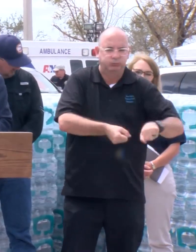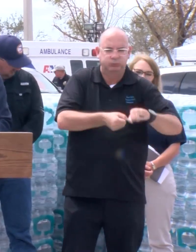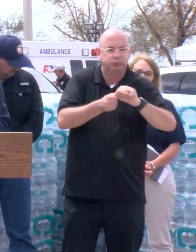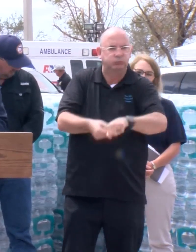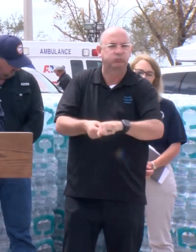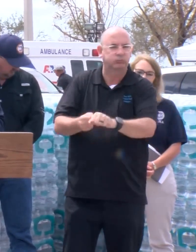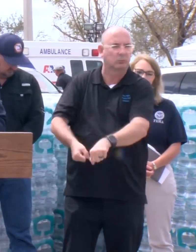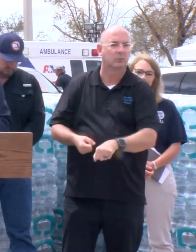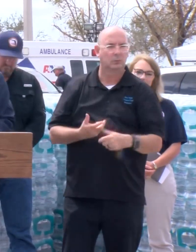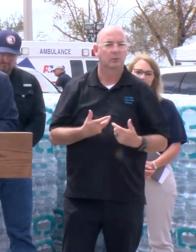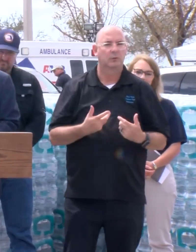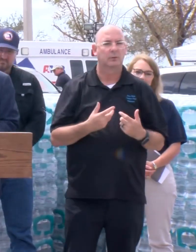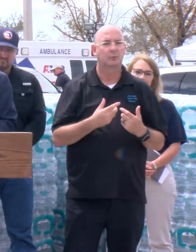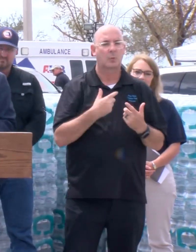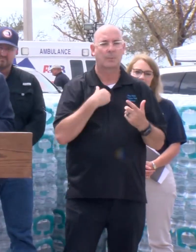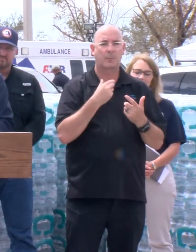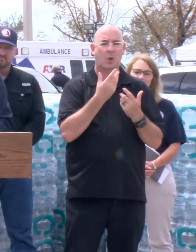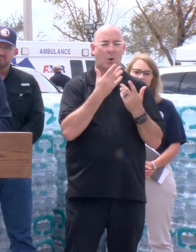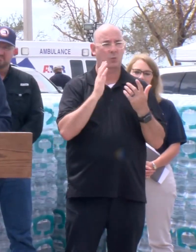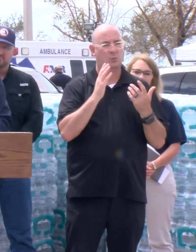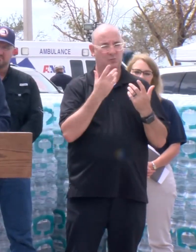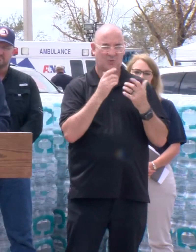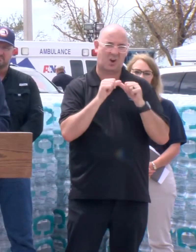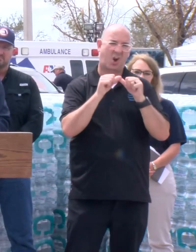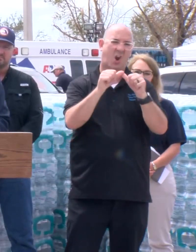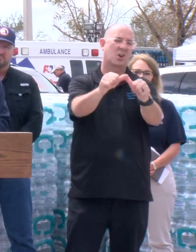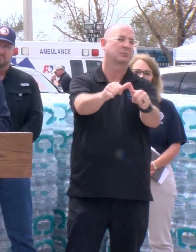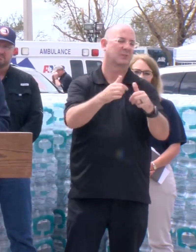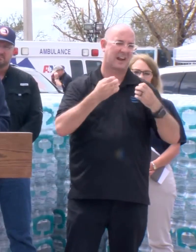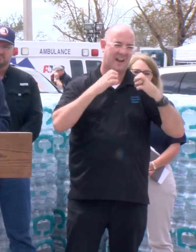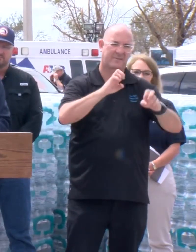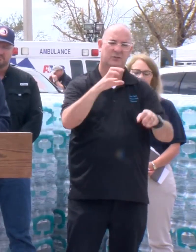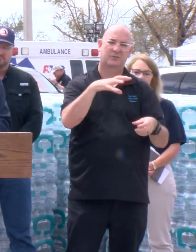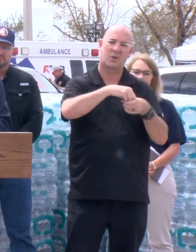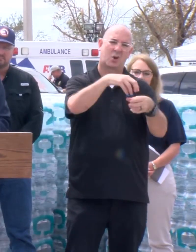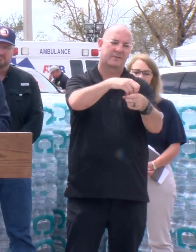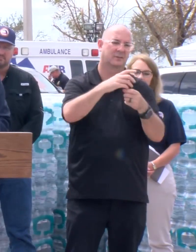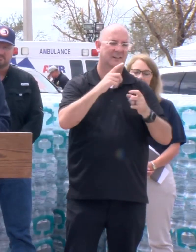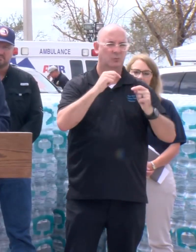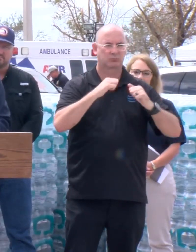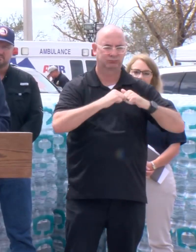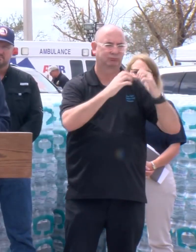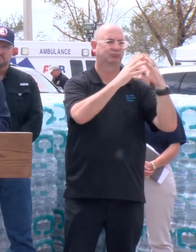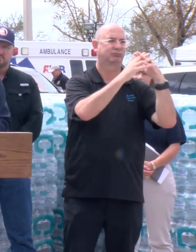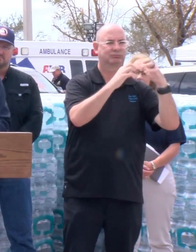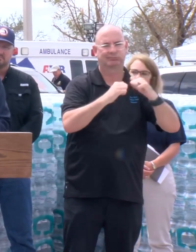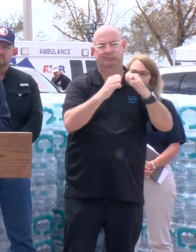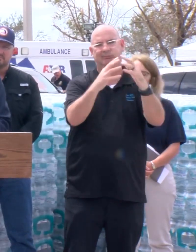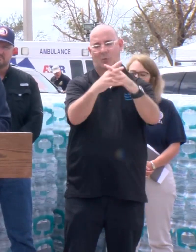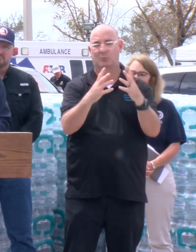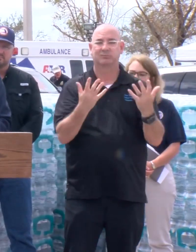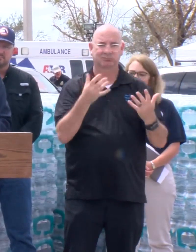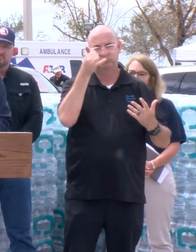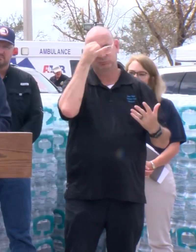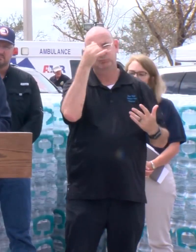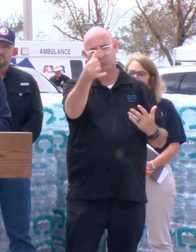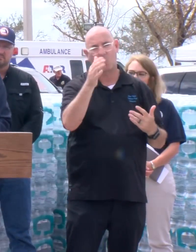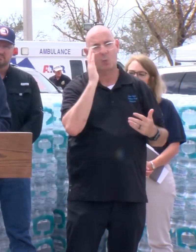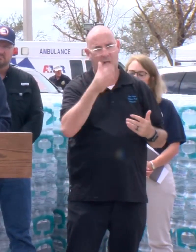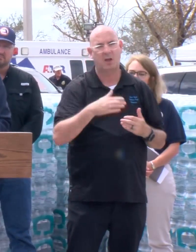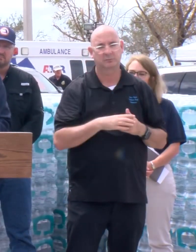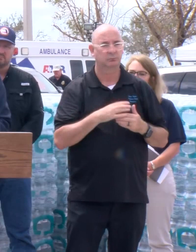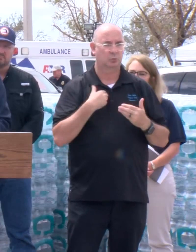of our long-term efforts to rebuild the community, and as a sign of that the commitment needs to be lasting,